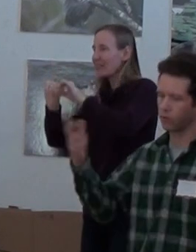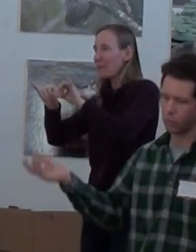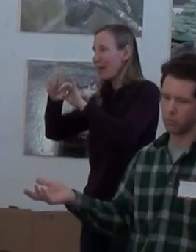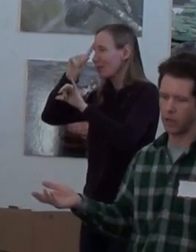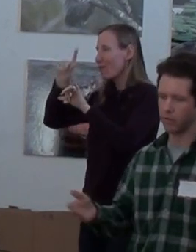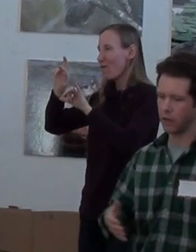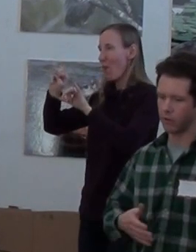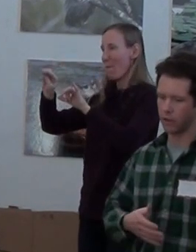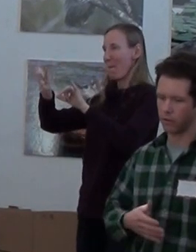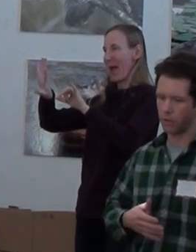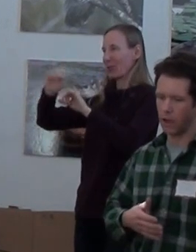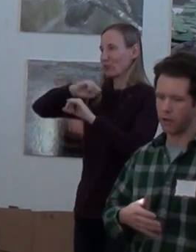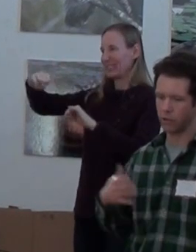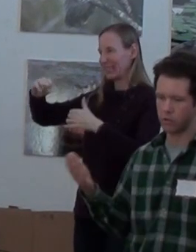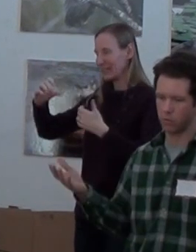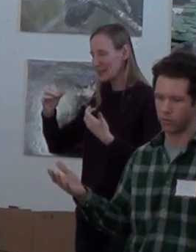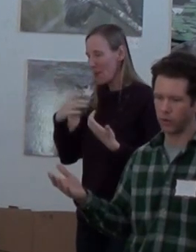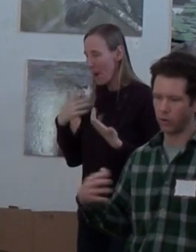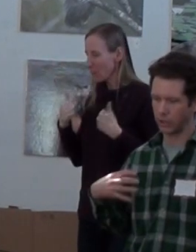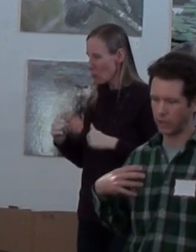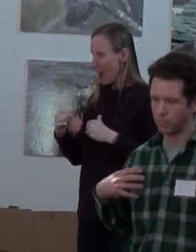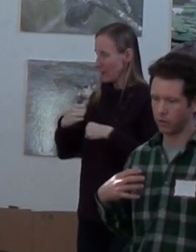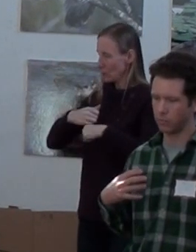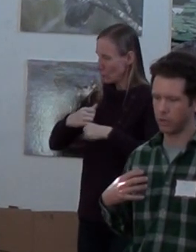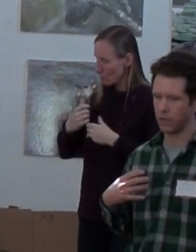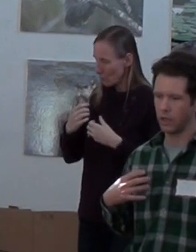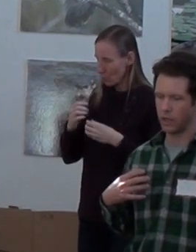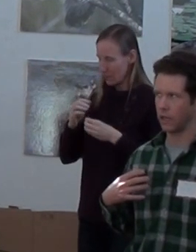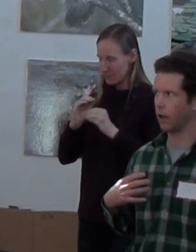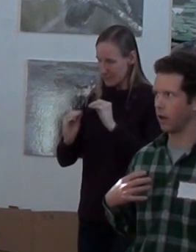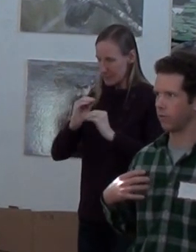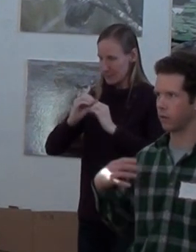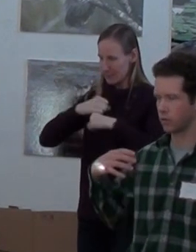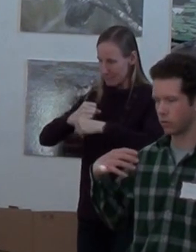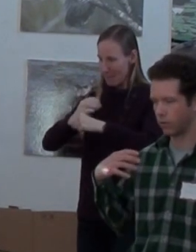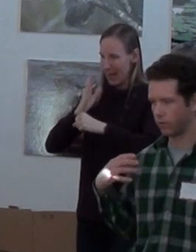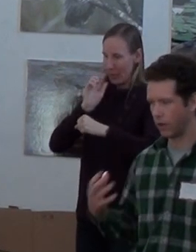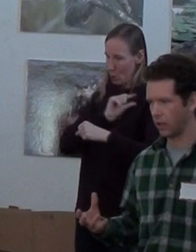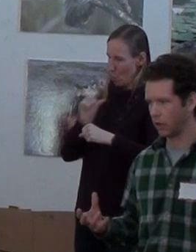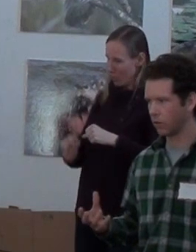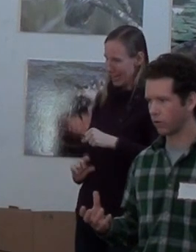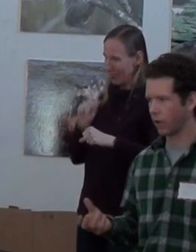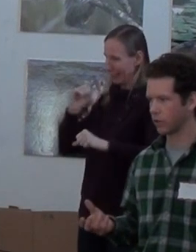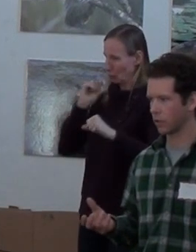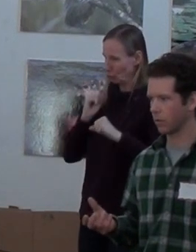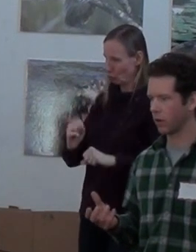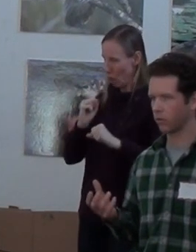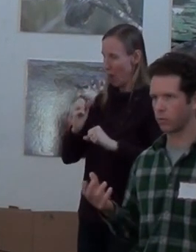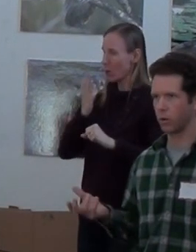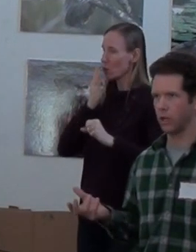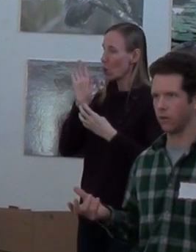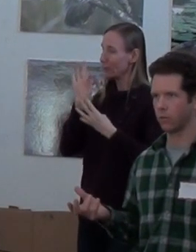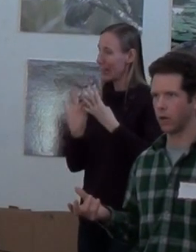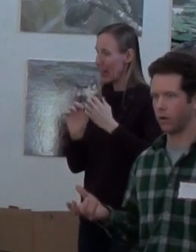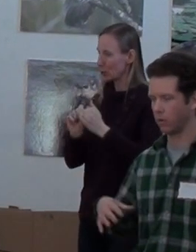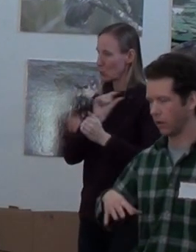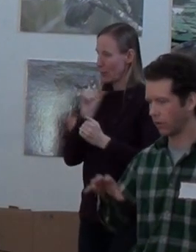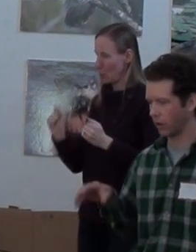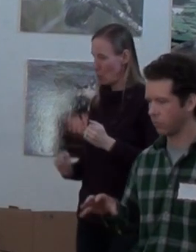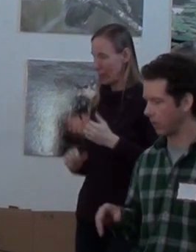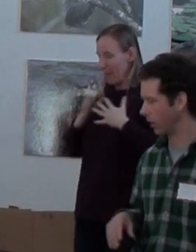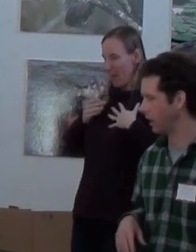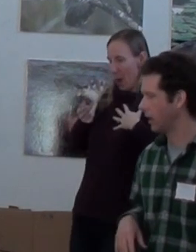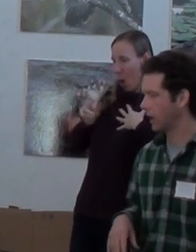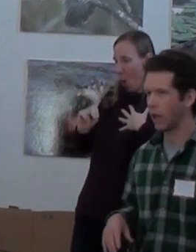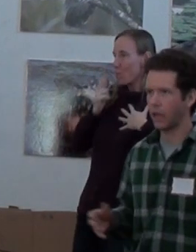as the years went by, as I essentially was felt like deep within me that, all right, to truly find good selection amongst queens in my own